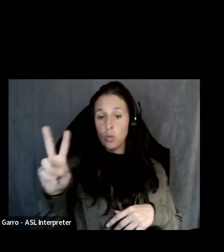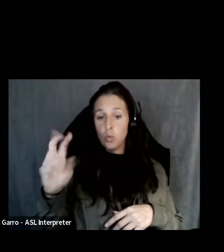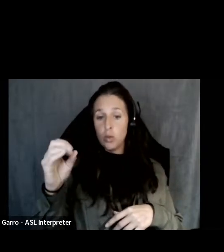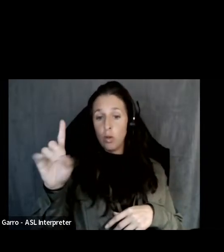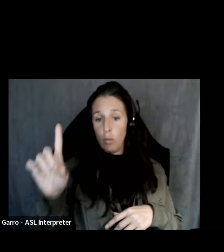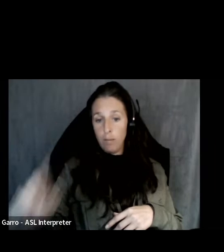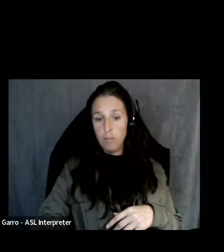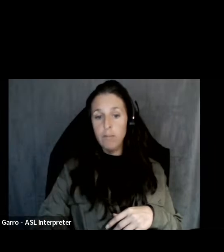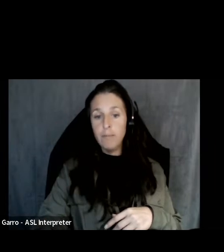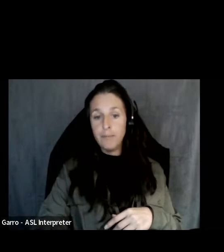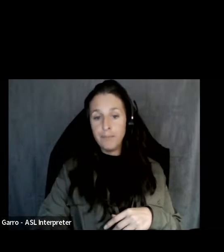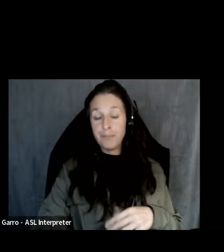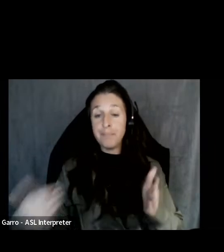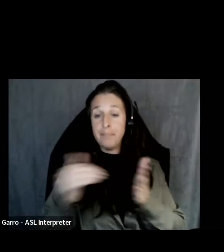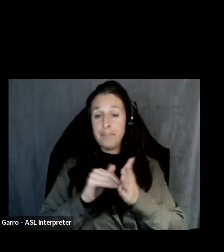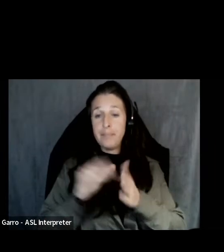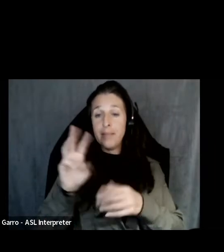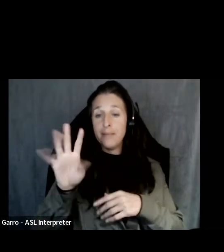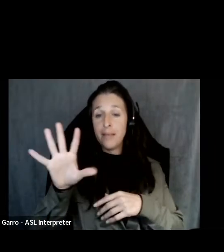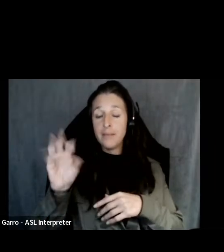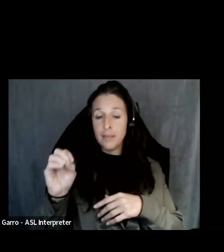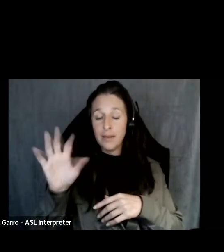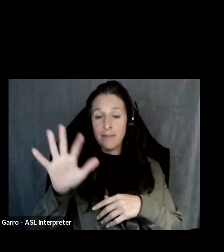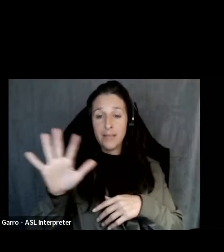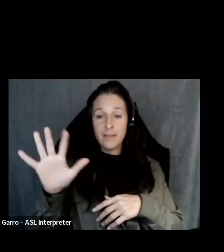650-558-2201. That's